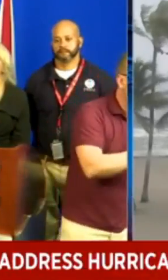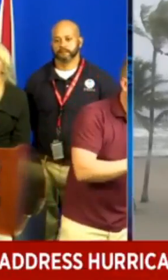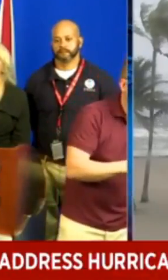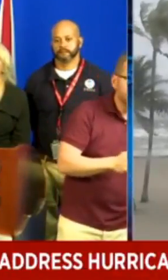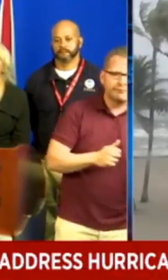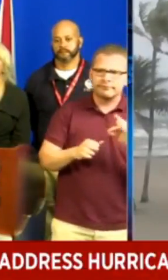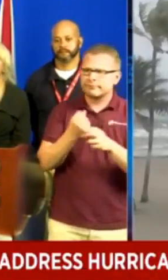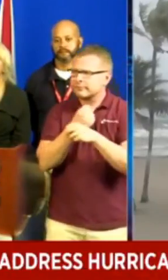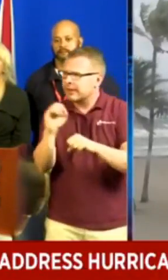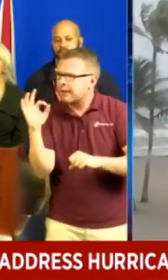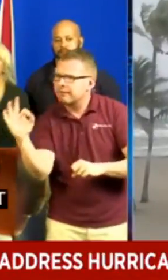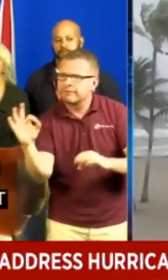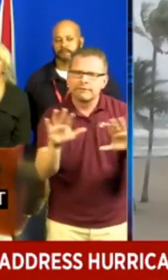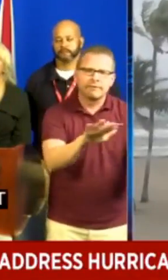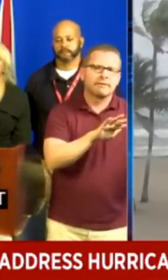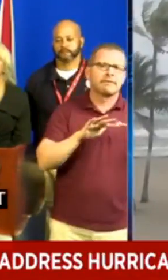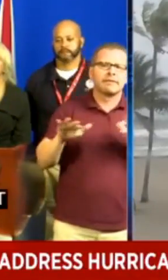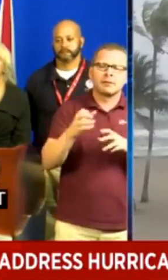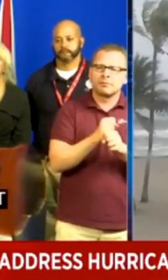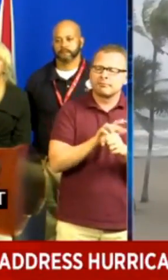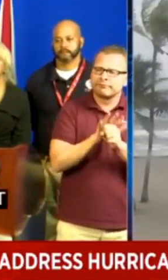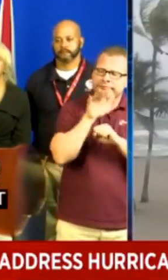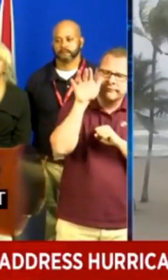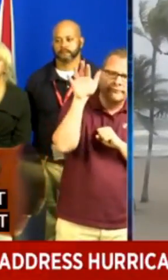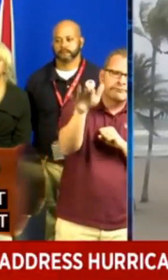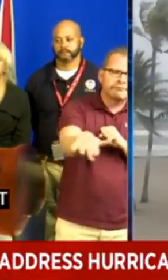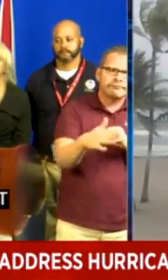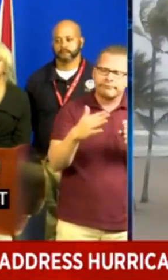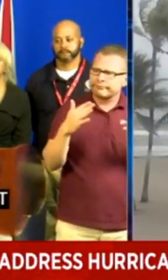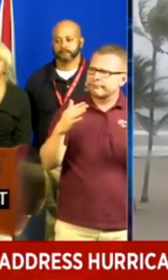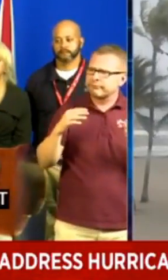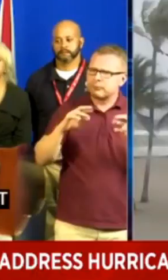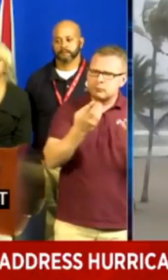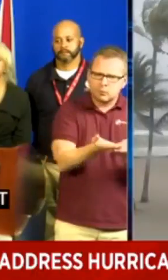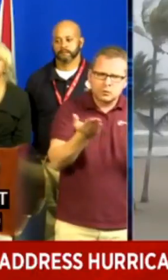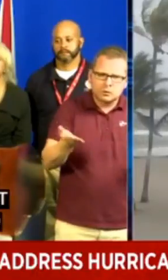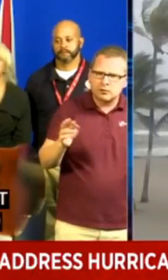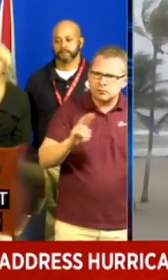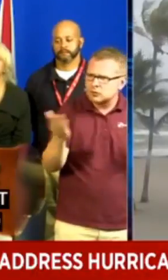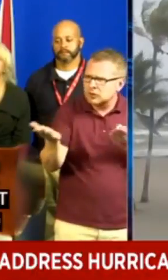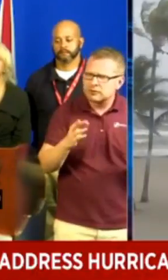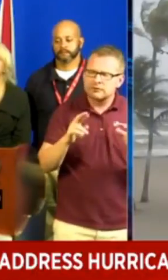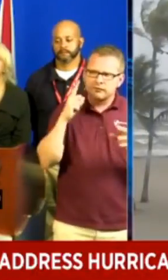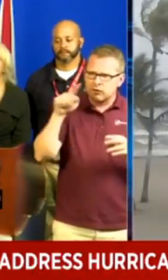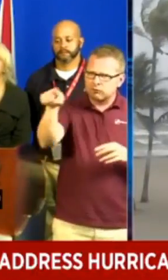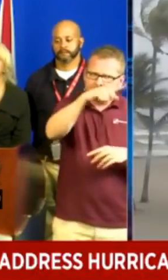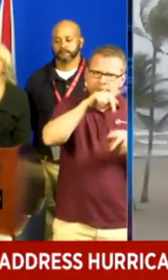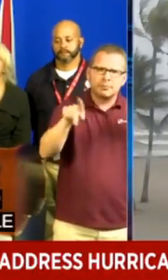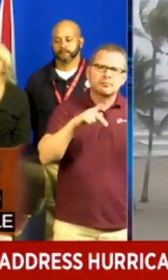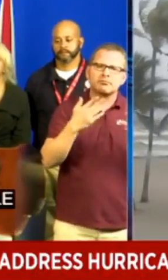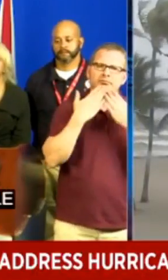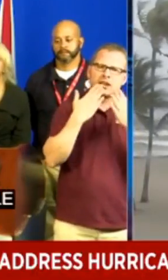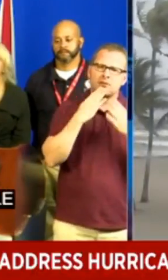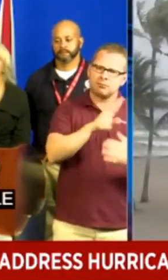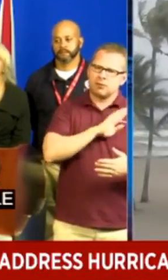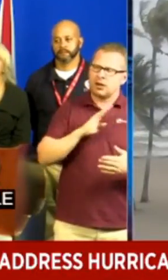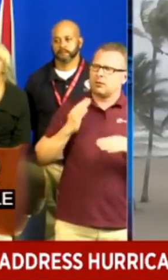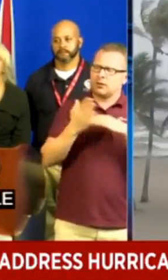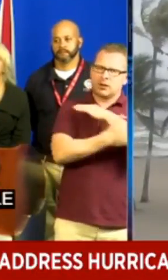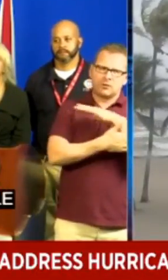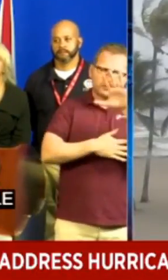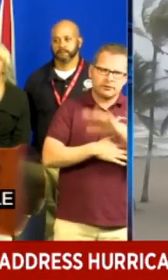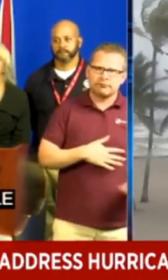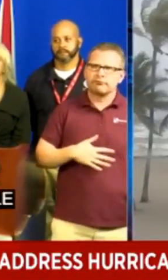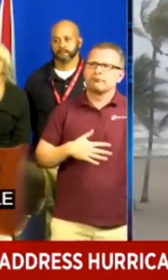who want to be sheltered. I can't thank Broward County enough for really collaborating and joining